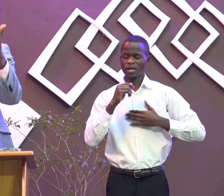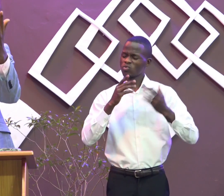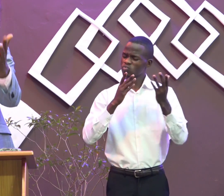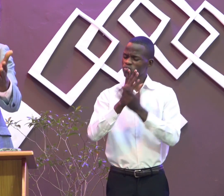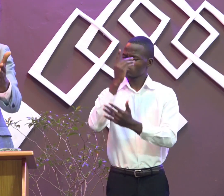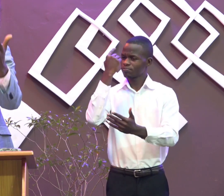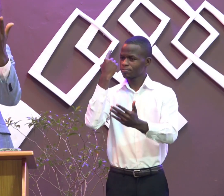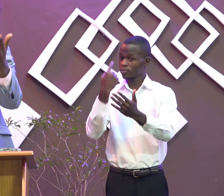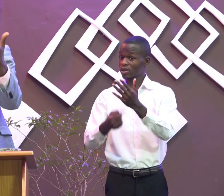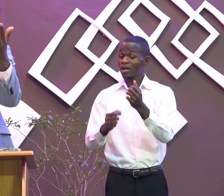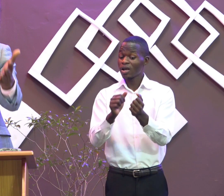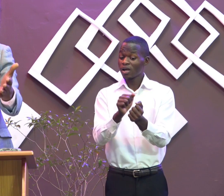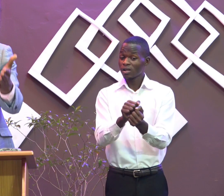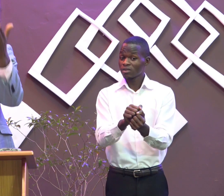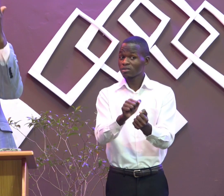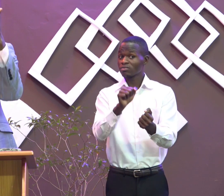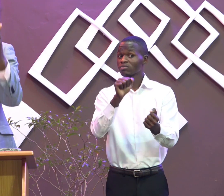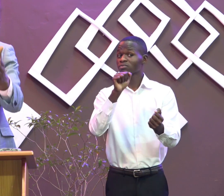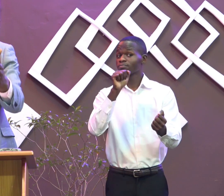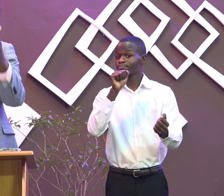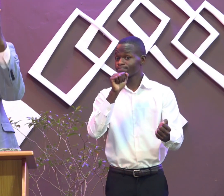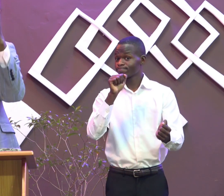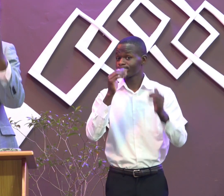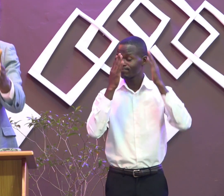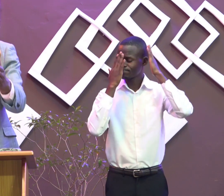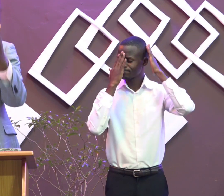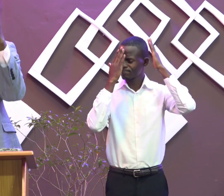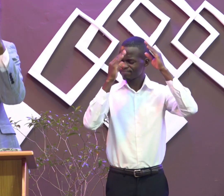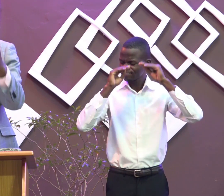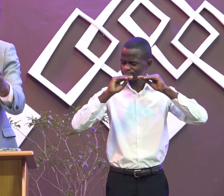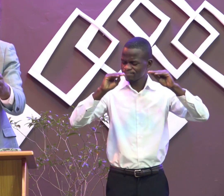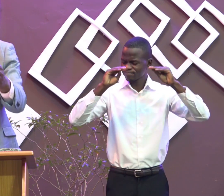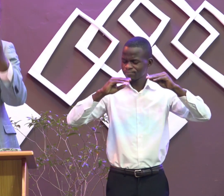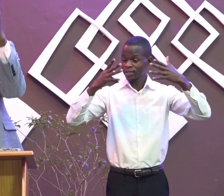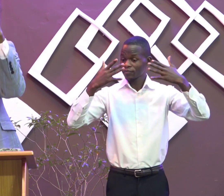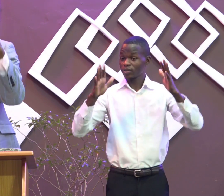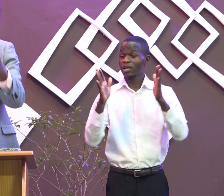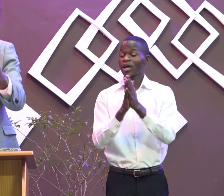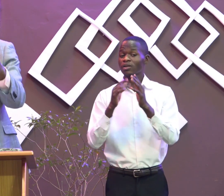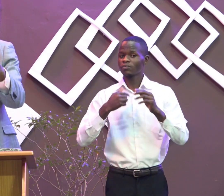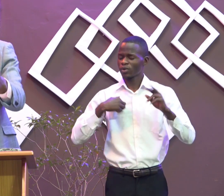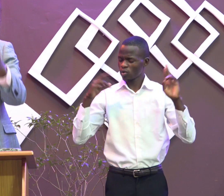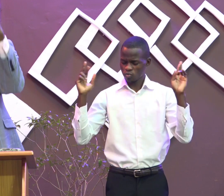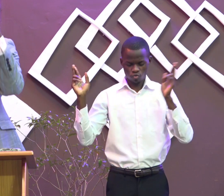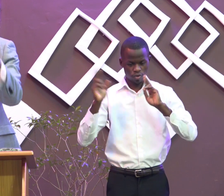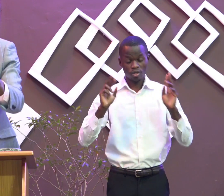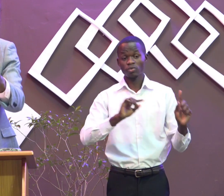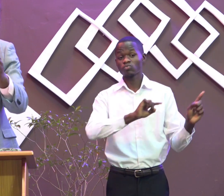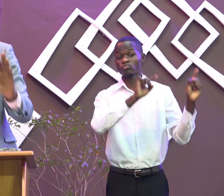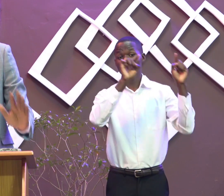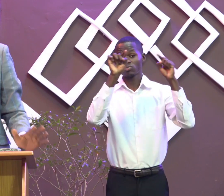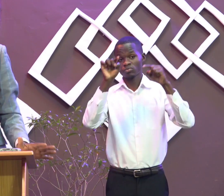nti okolesewa bishop yakutuwa era tugenda kujja tulete nkungana ezo muntu owo munda ngabe tubade tukolera awamu